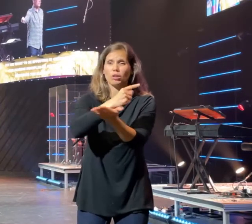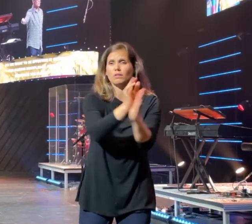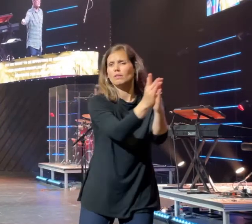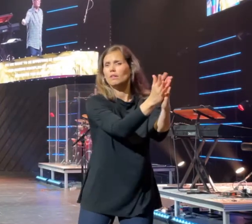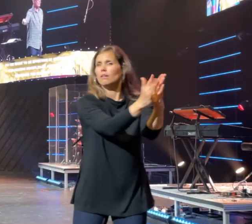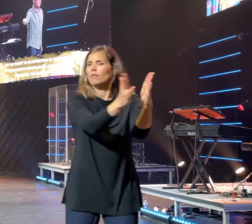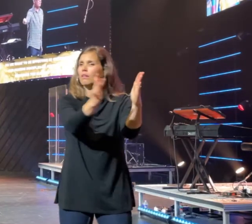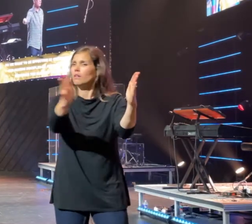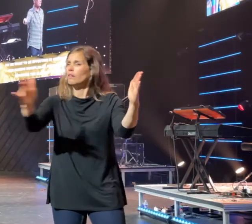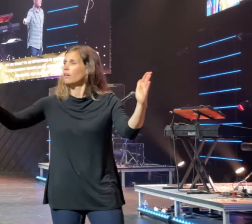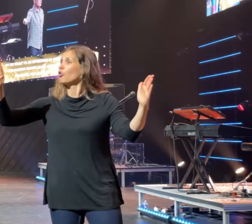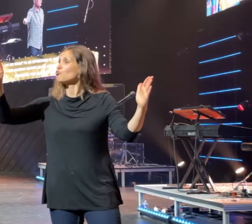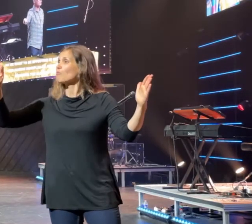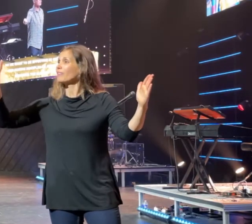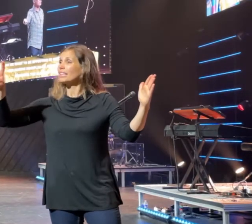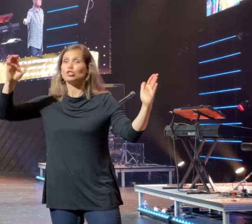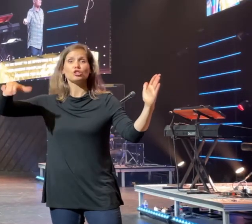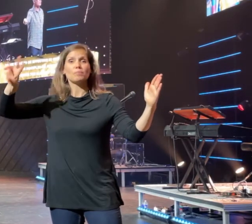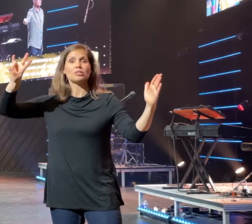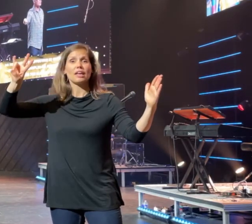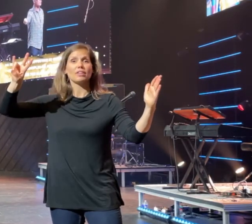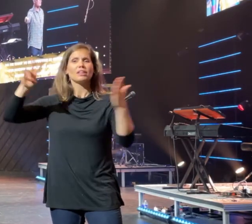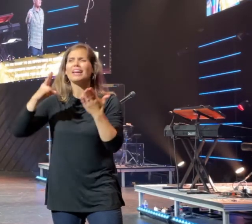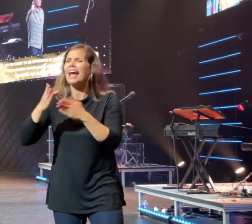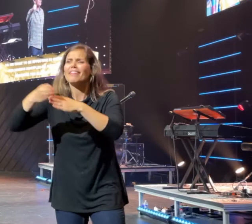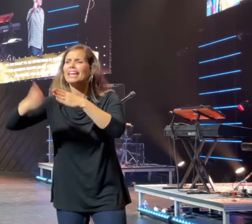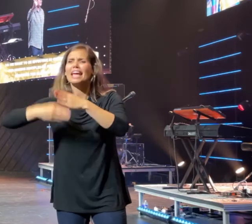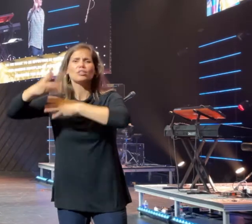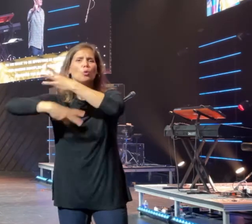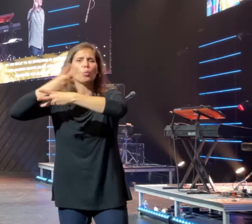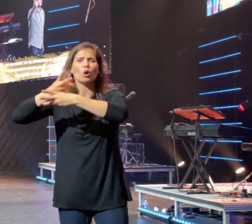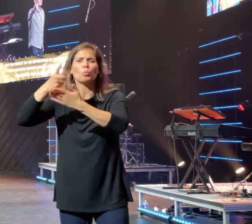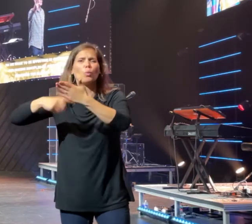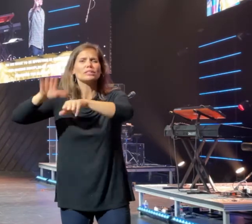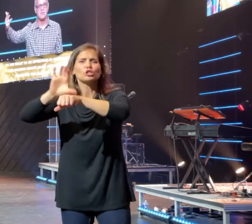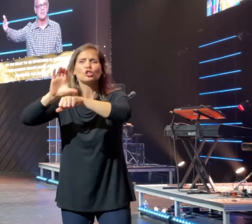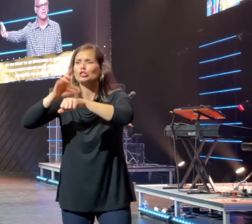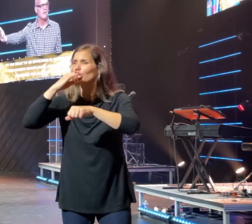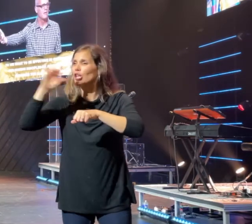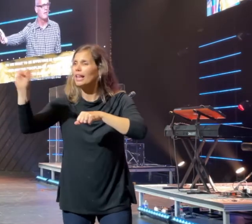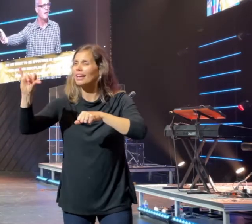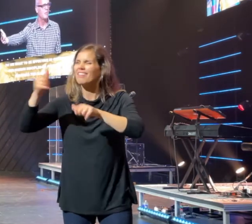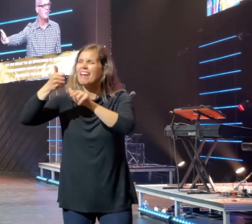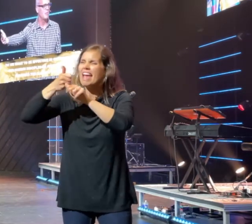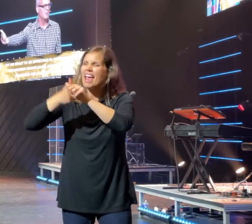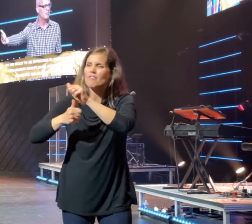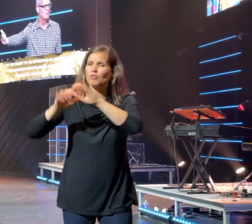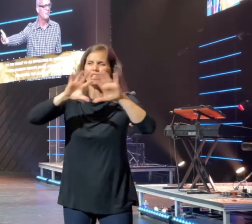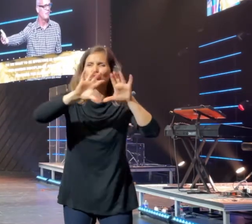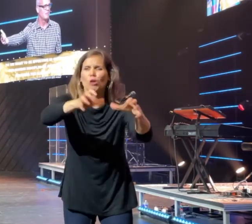Revelation chapter 7, which says this. What does the church of Jesus Christ look like at the end of time? Every tribe, every tongue, every nation, every